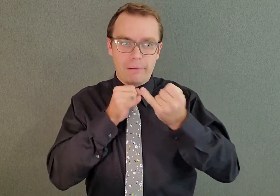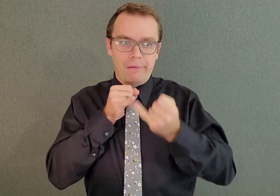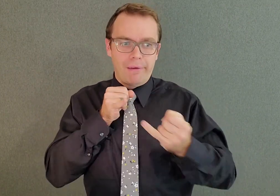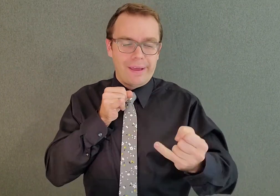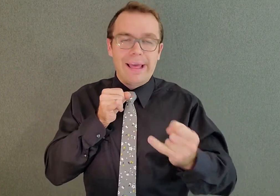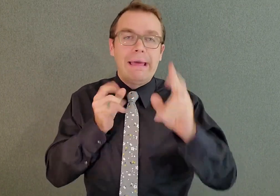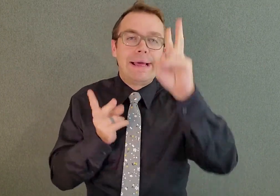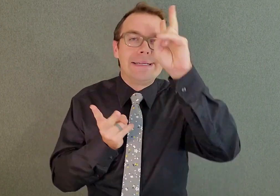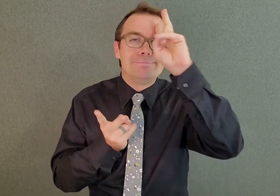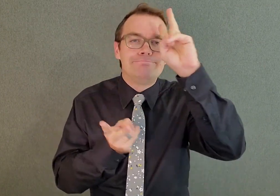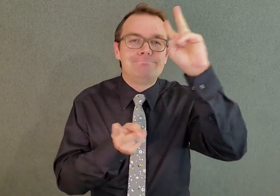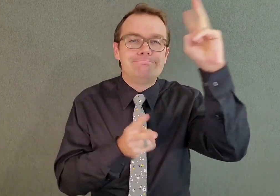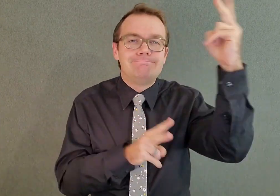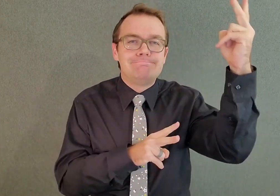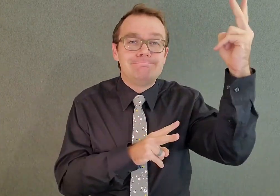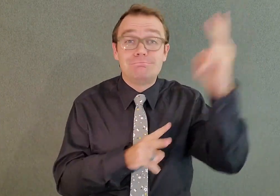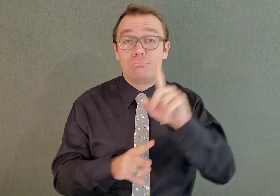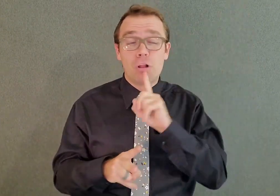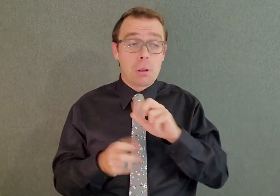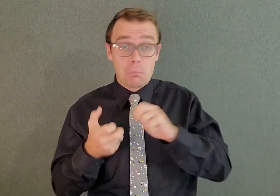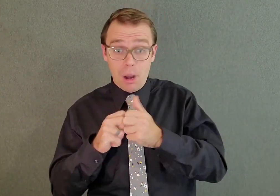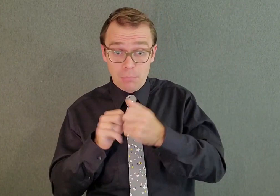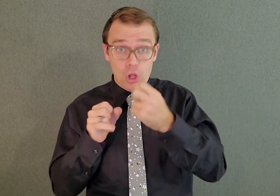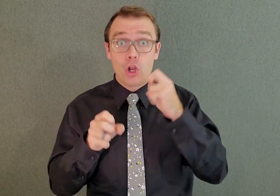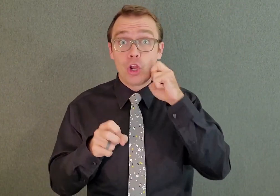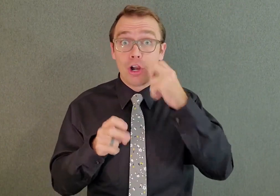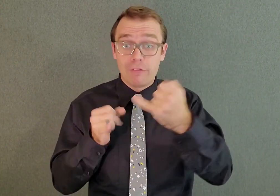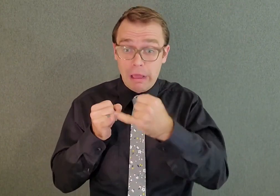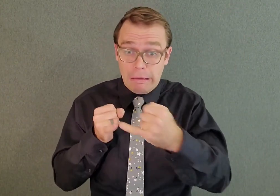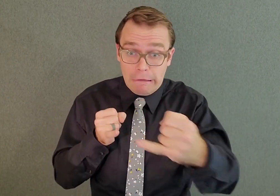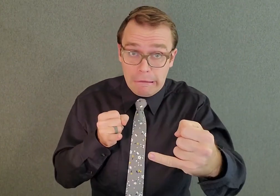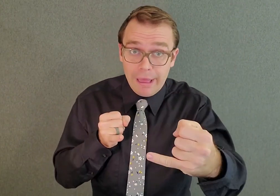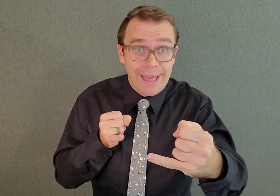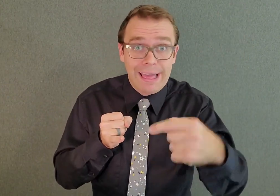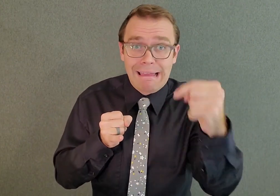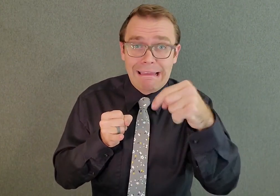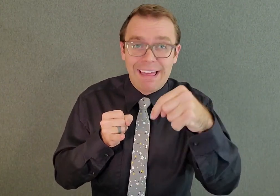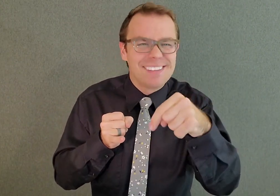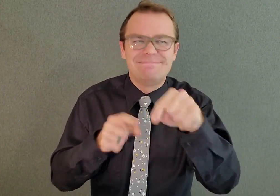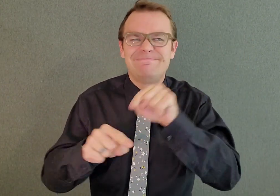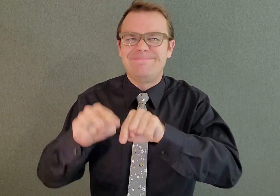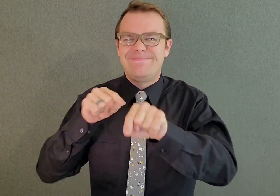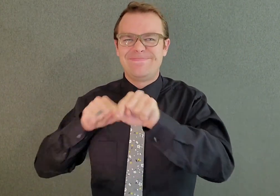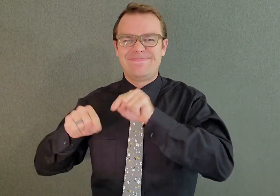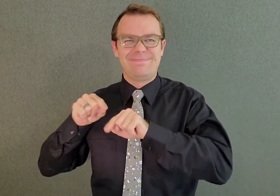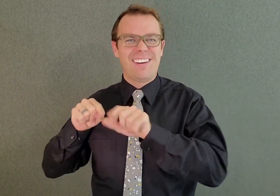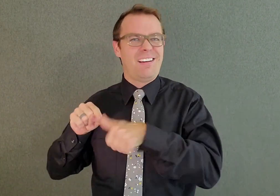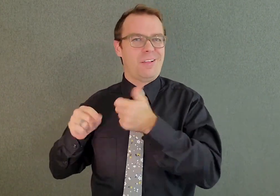nerve. This is misunderstood as a condition when it is merely a symptom of a more complex issue.